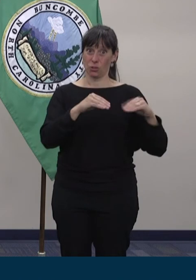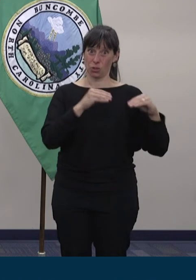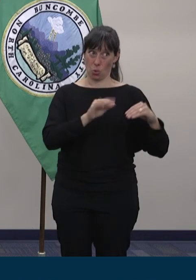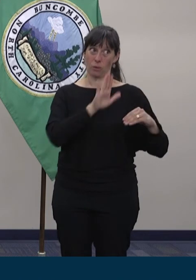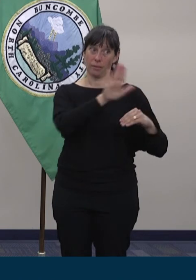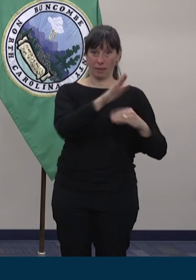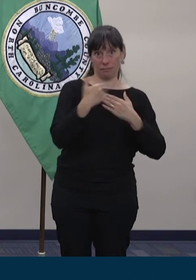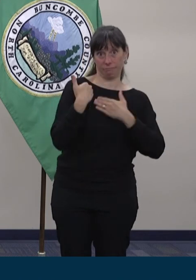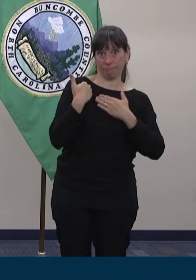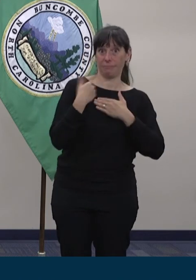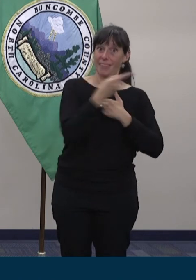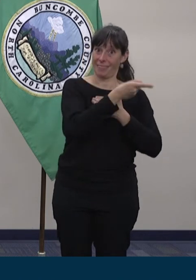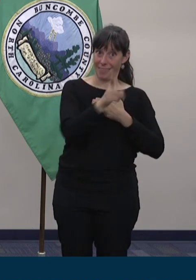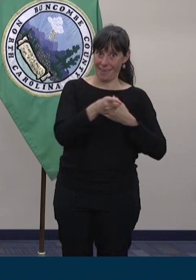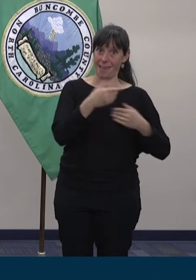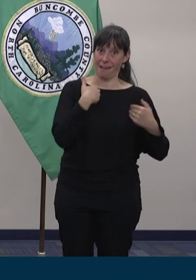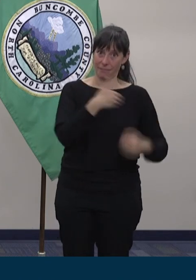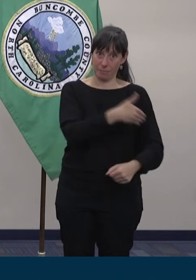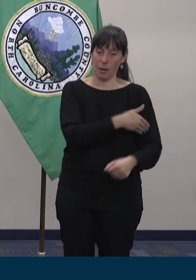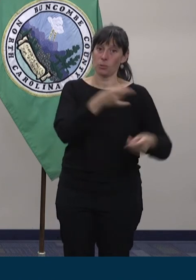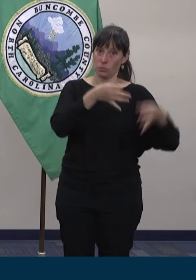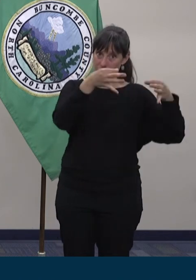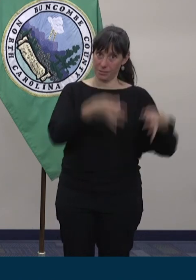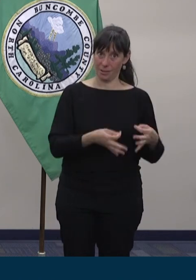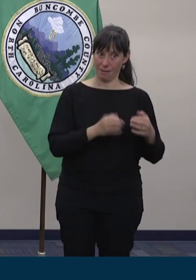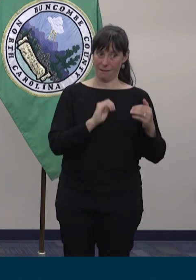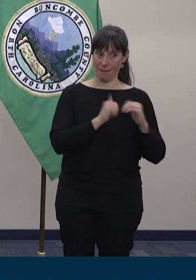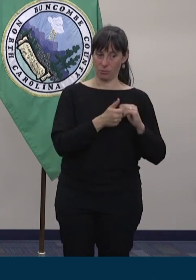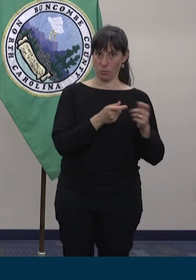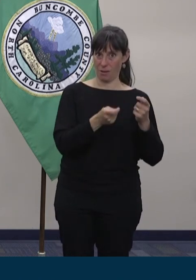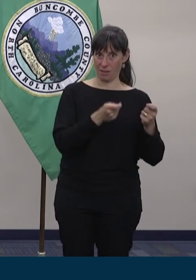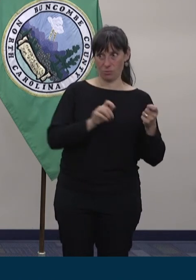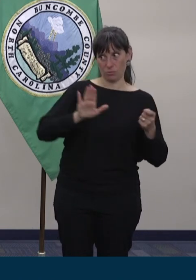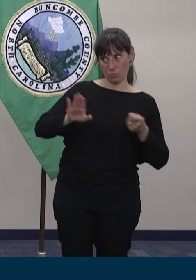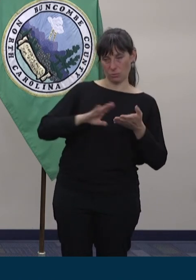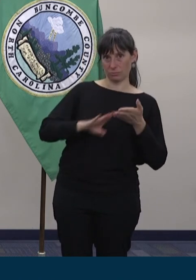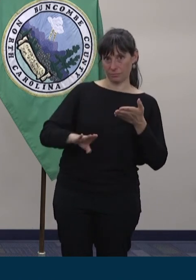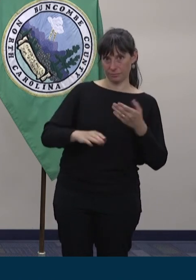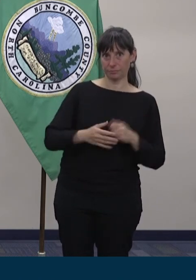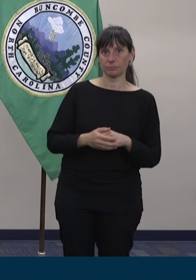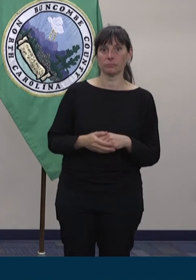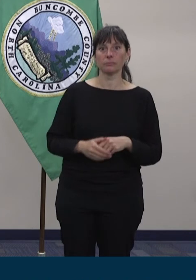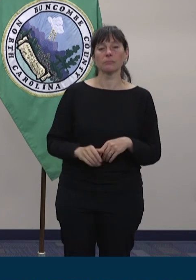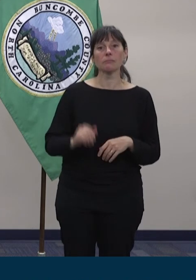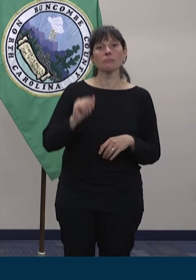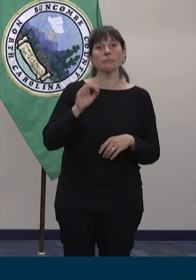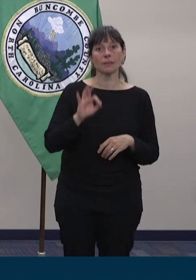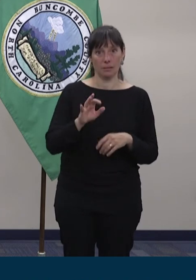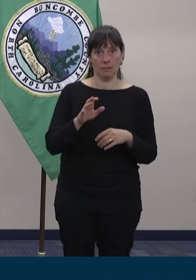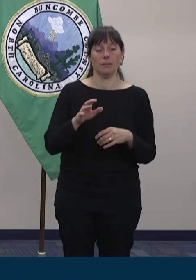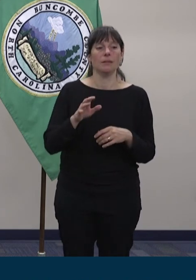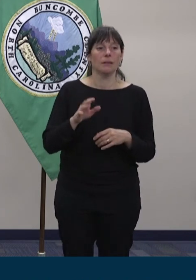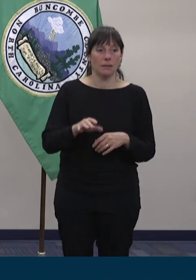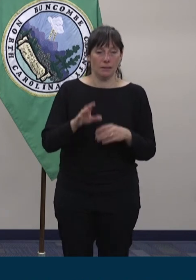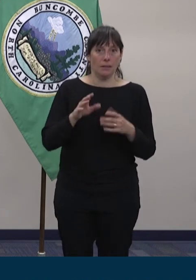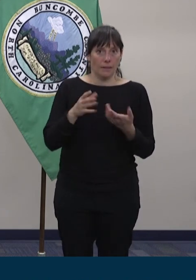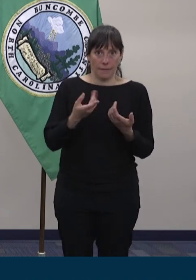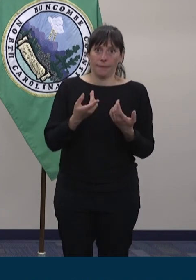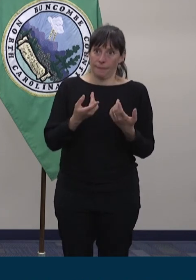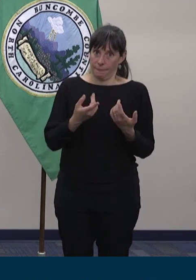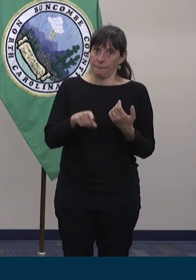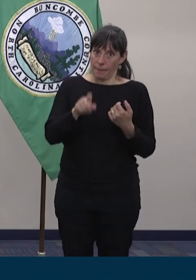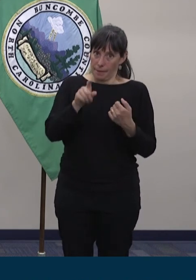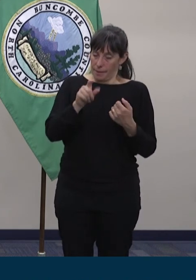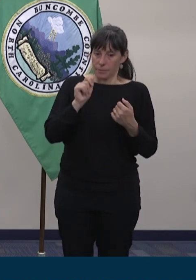Citations related to this order can be written to businesses or organizations that fail to enforce this requirement.